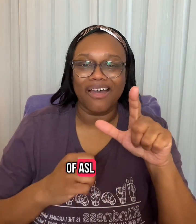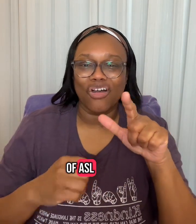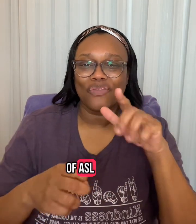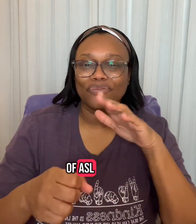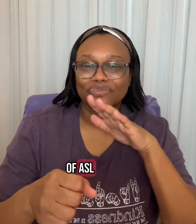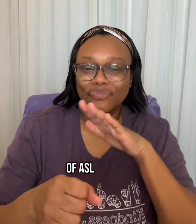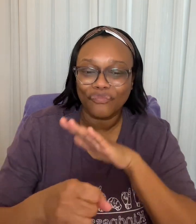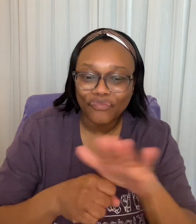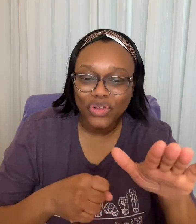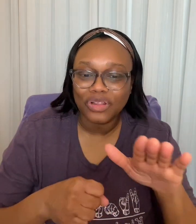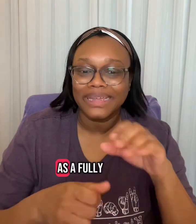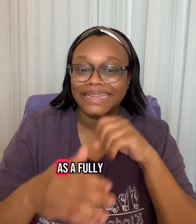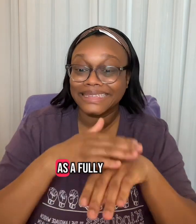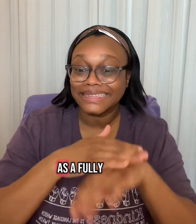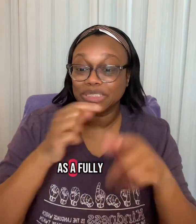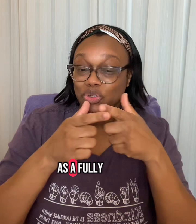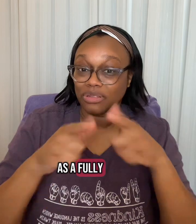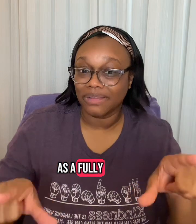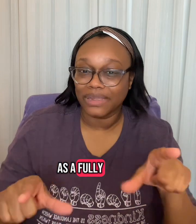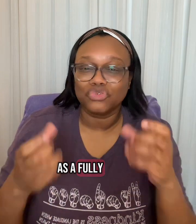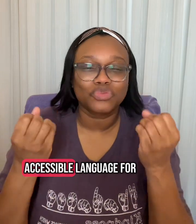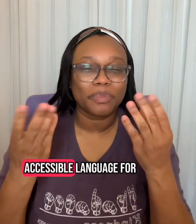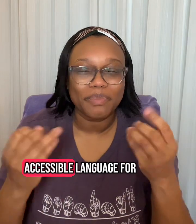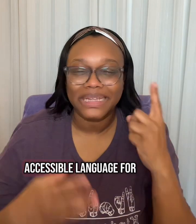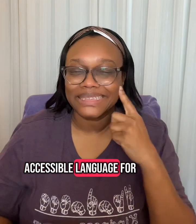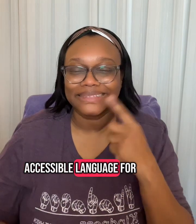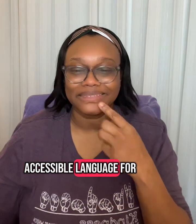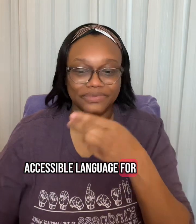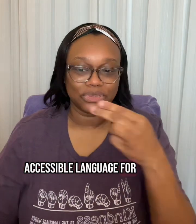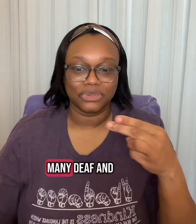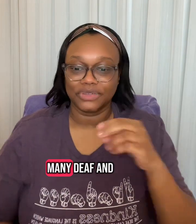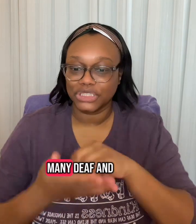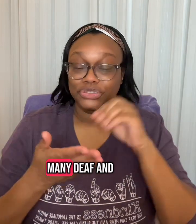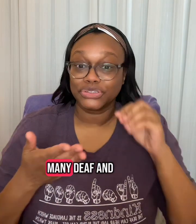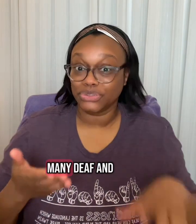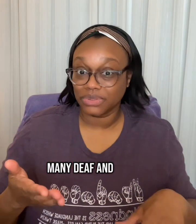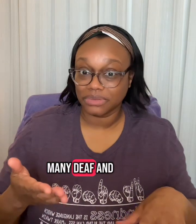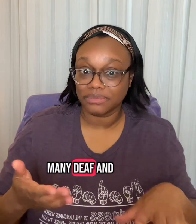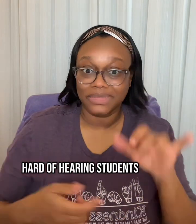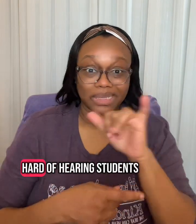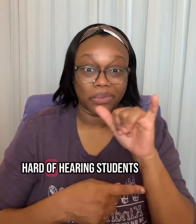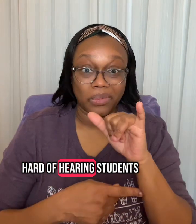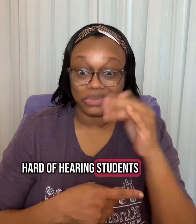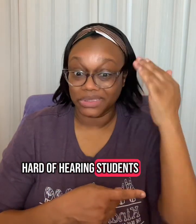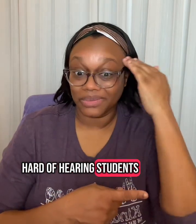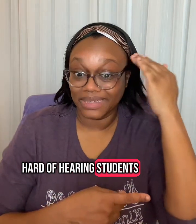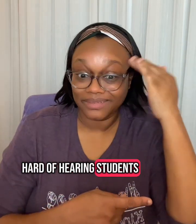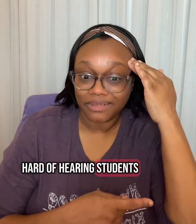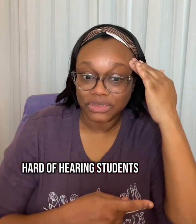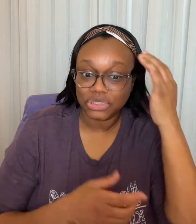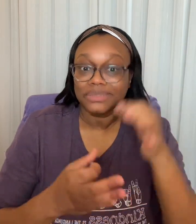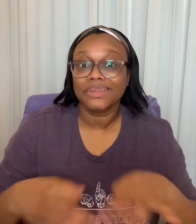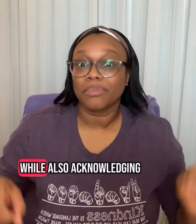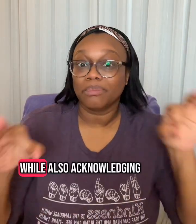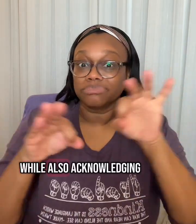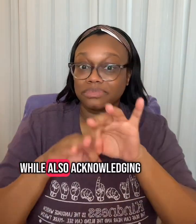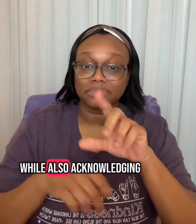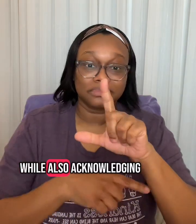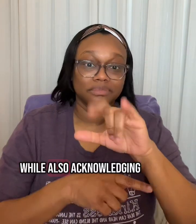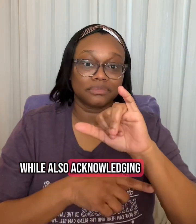ASL as a fully accessible language for many deaf and hard of hearing students, while also